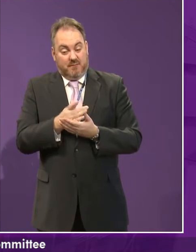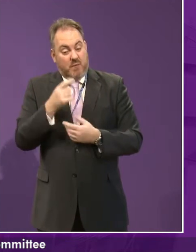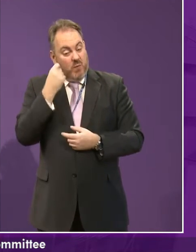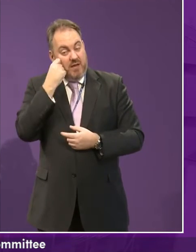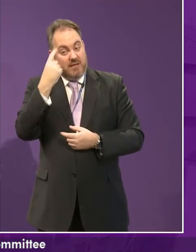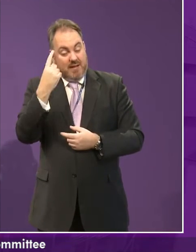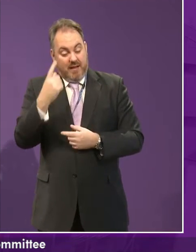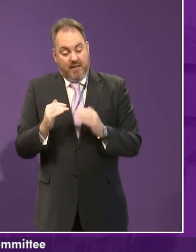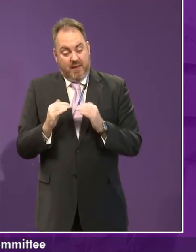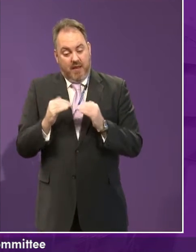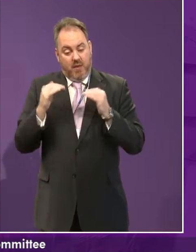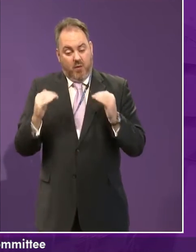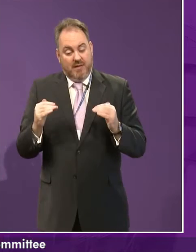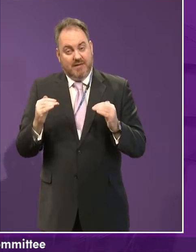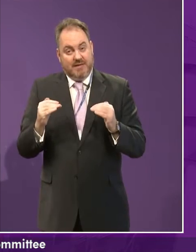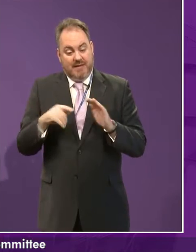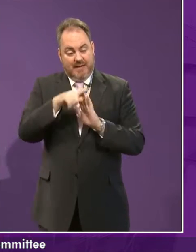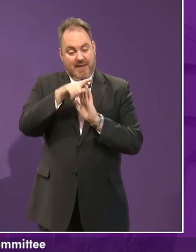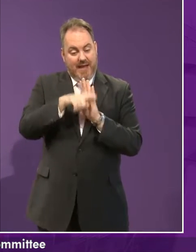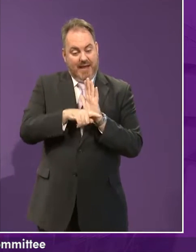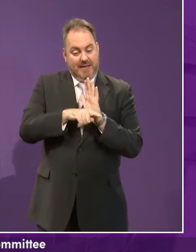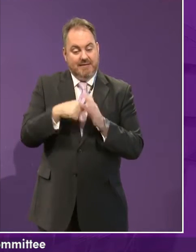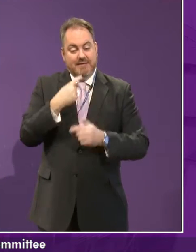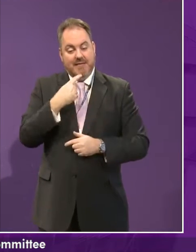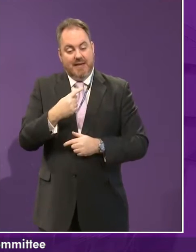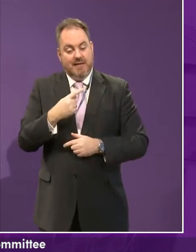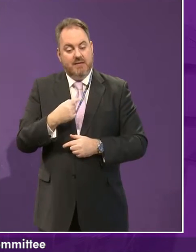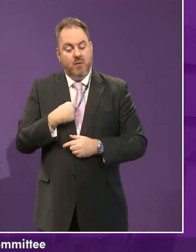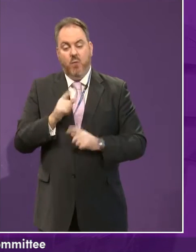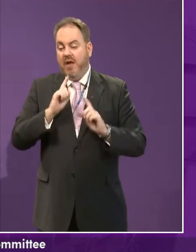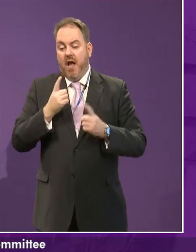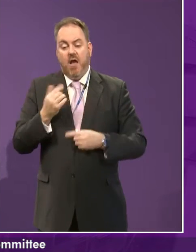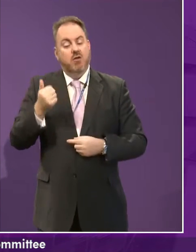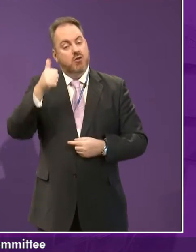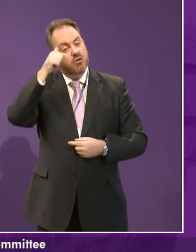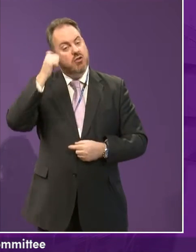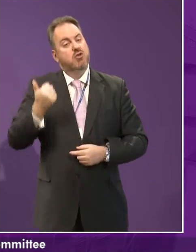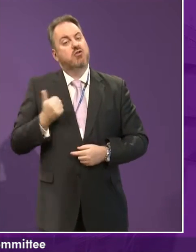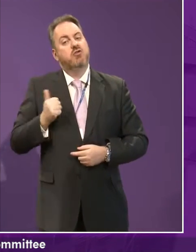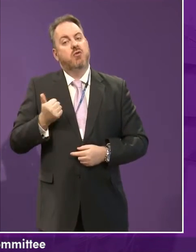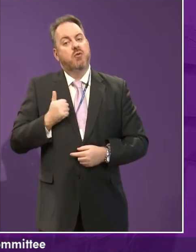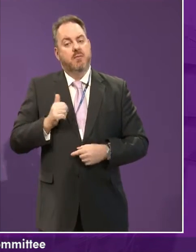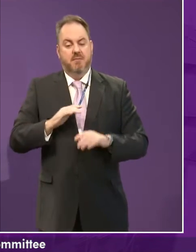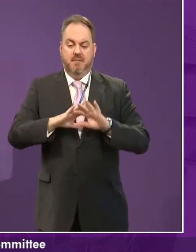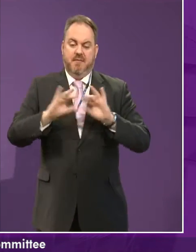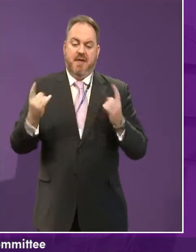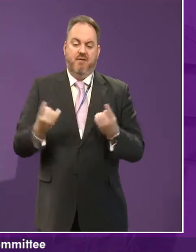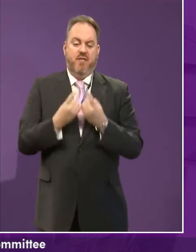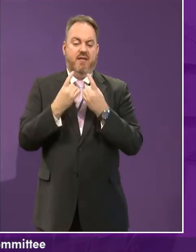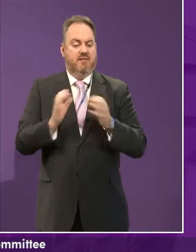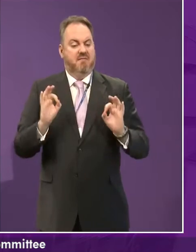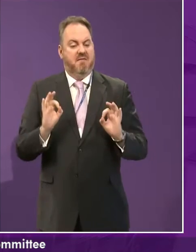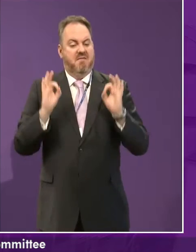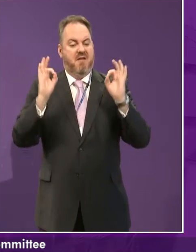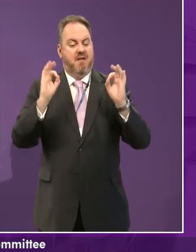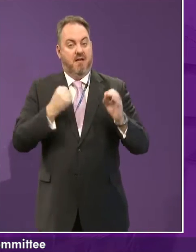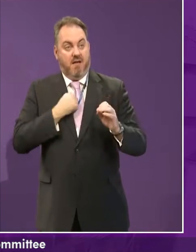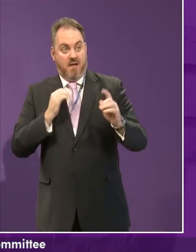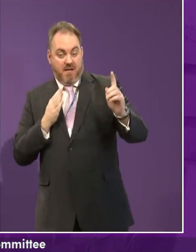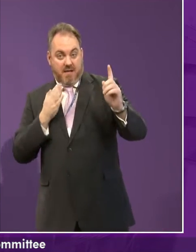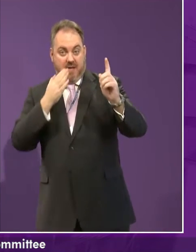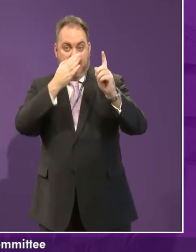Equality Act we have an anticipatory duty, which again, it ties into the whole kind of long-term aim of being